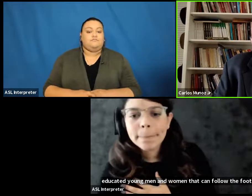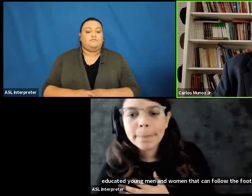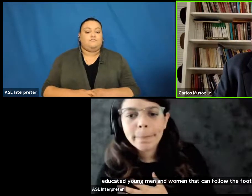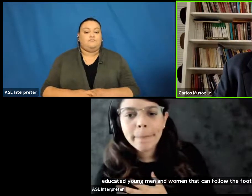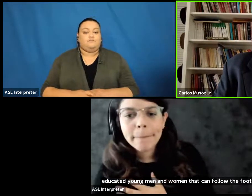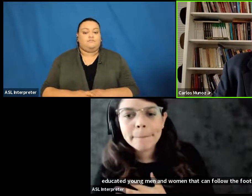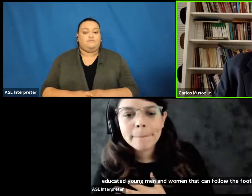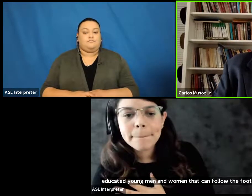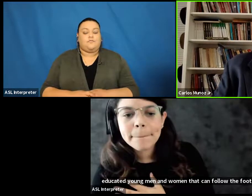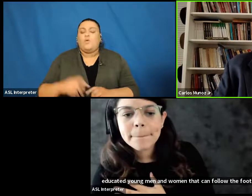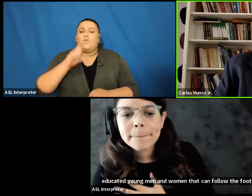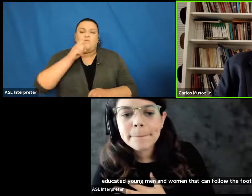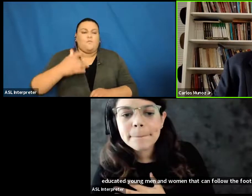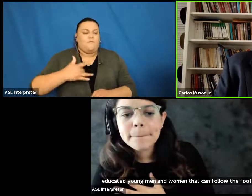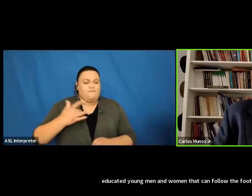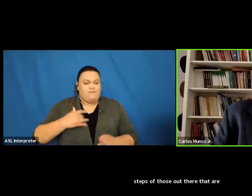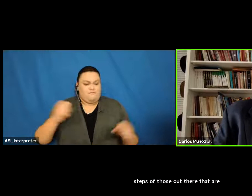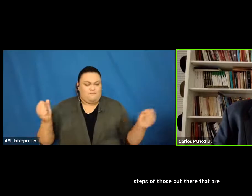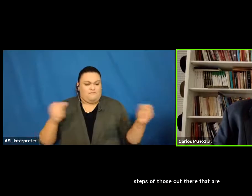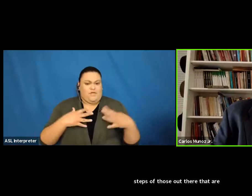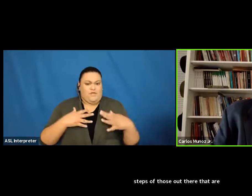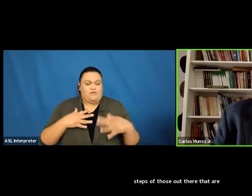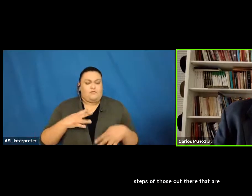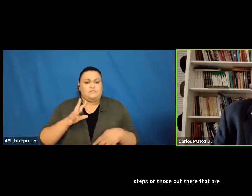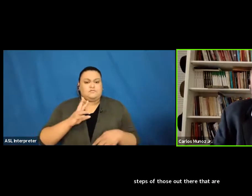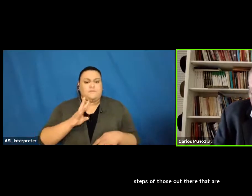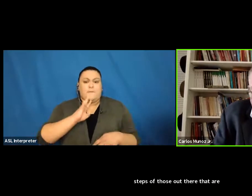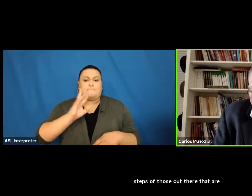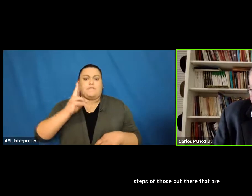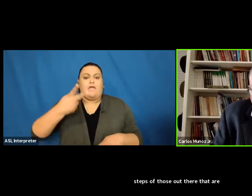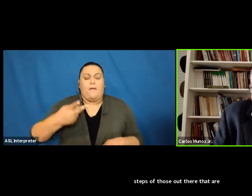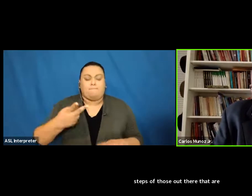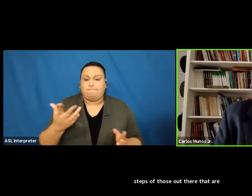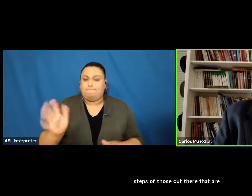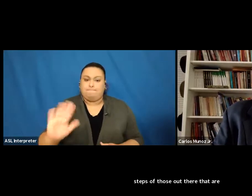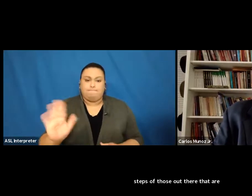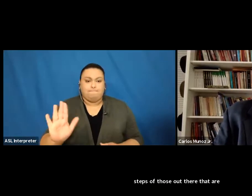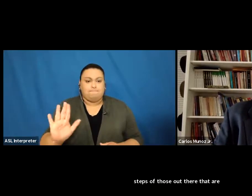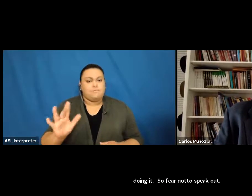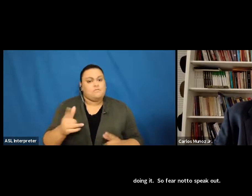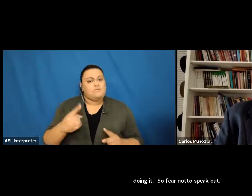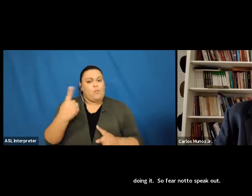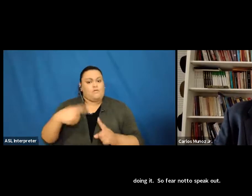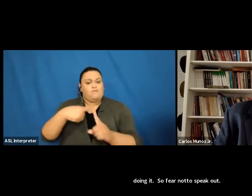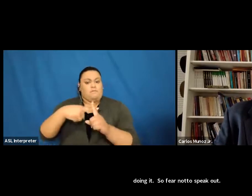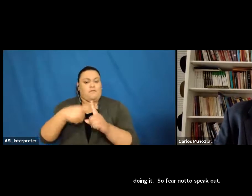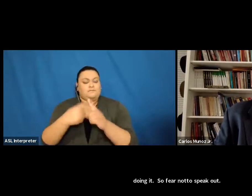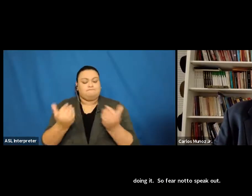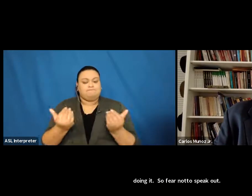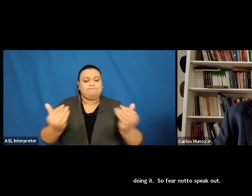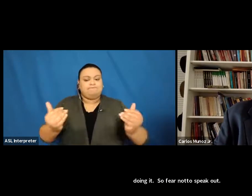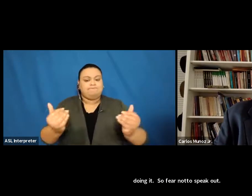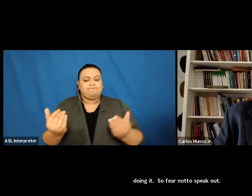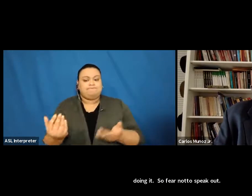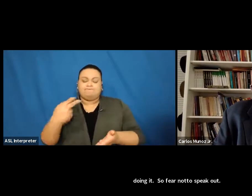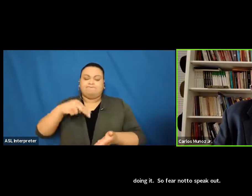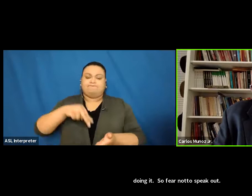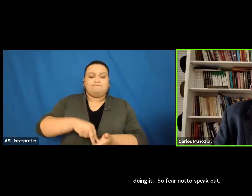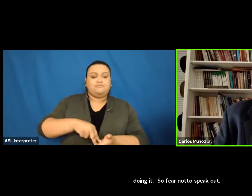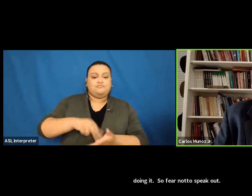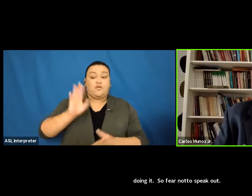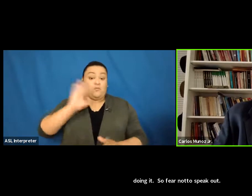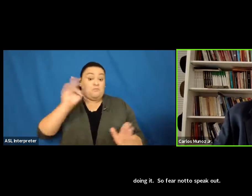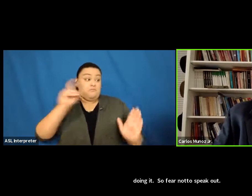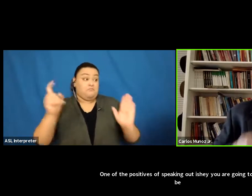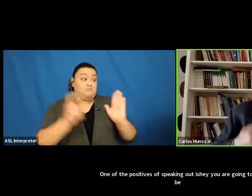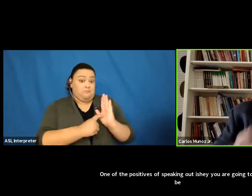to speak out. One of the positives of speaking out is that, hey, you're going to be recognized as a leader,